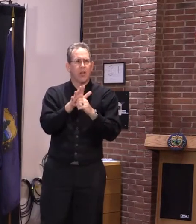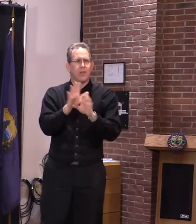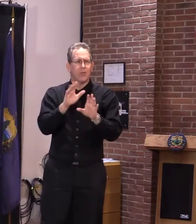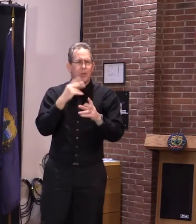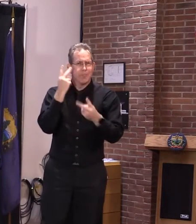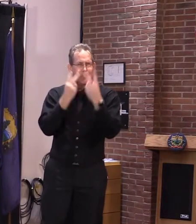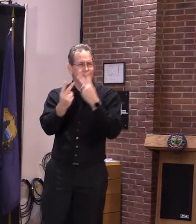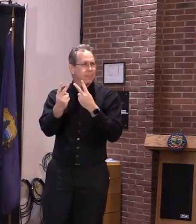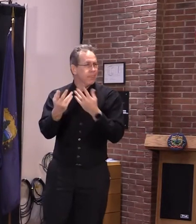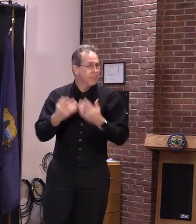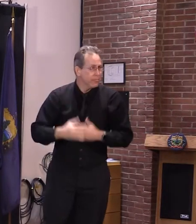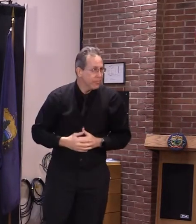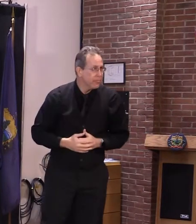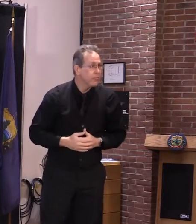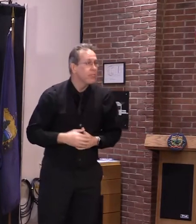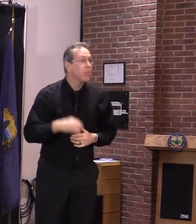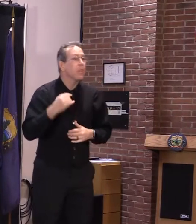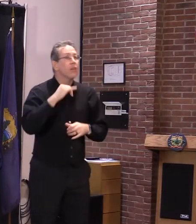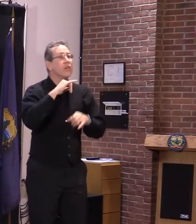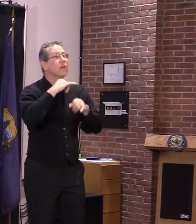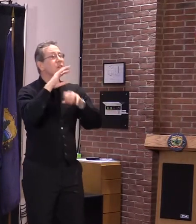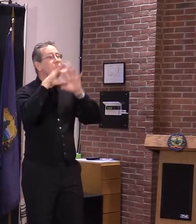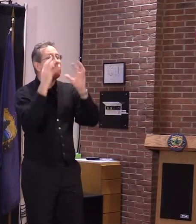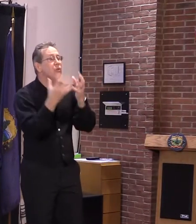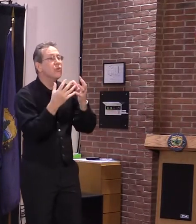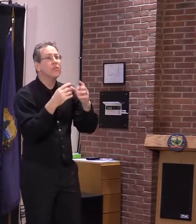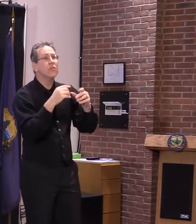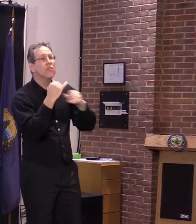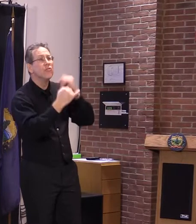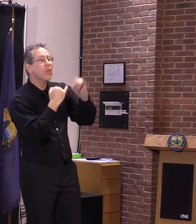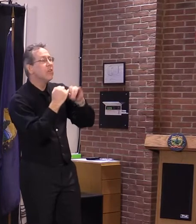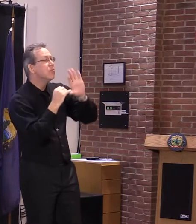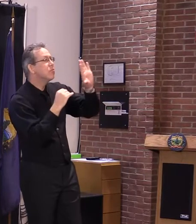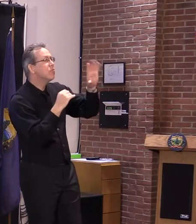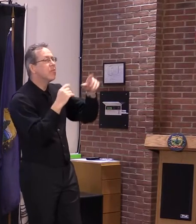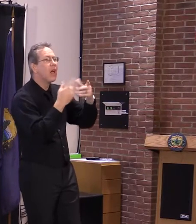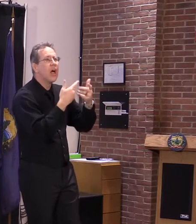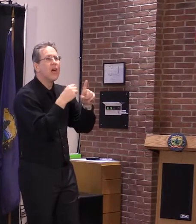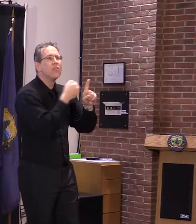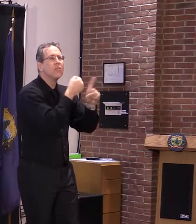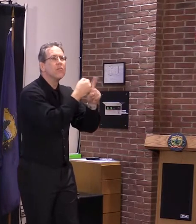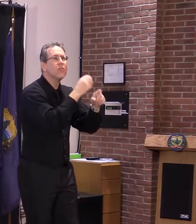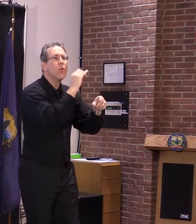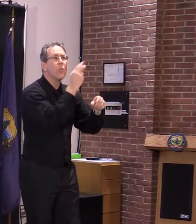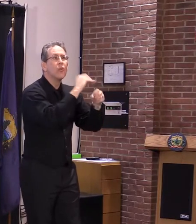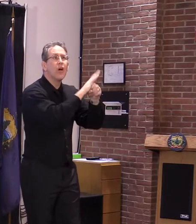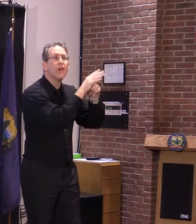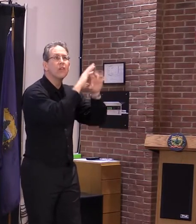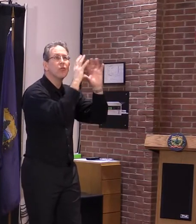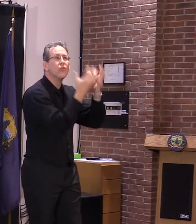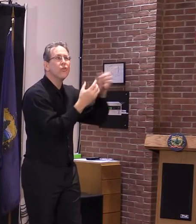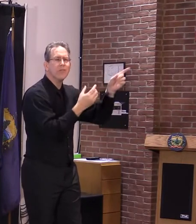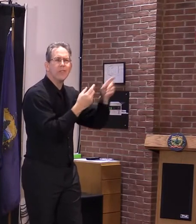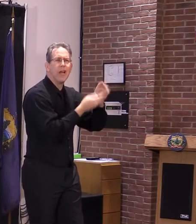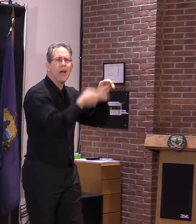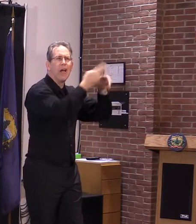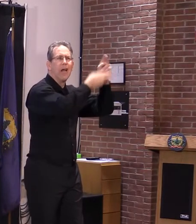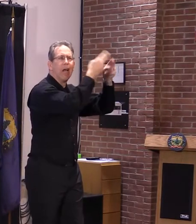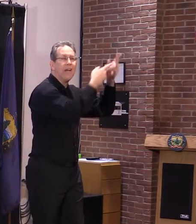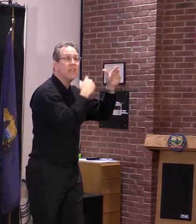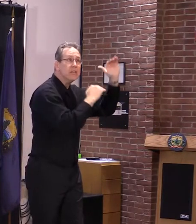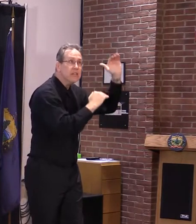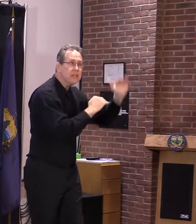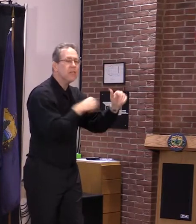these international jurisdictions that saw a really significant Omicron peak and then decrease, in particular the UK,